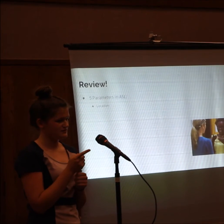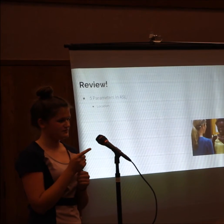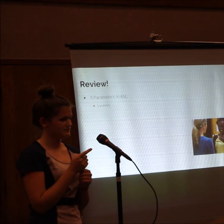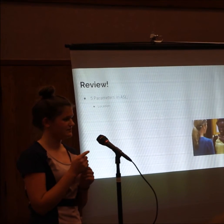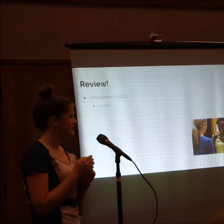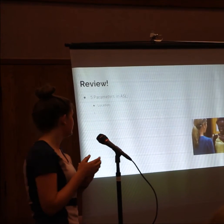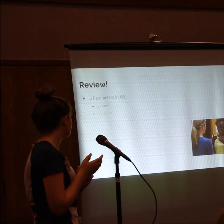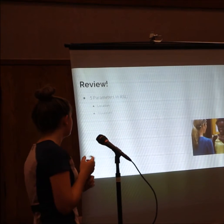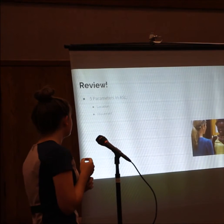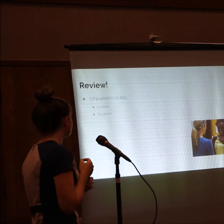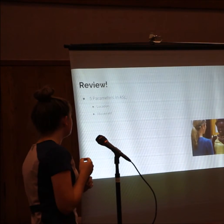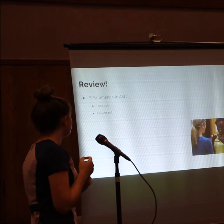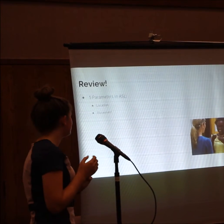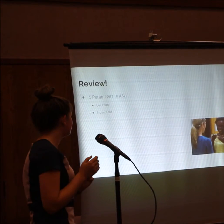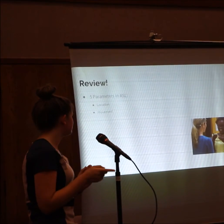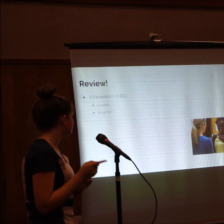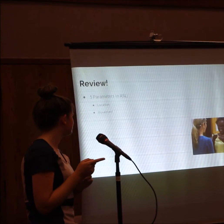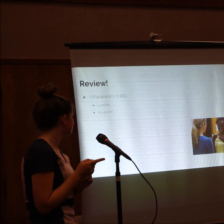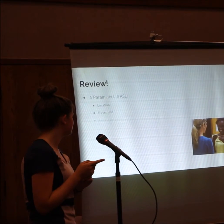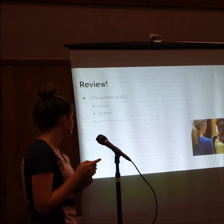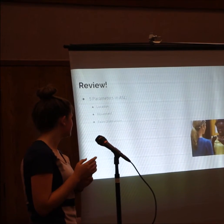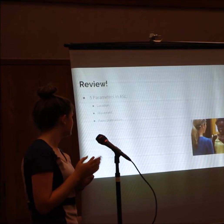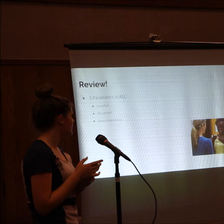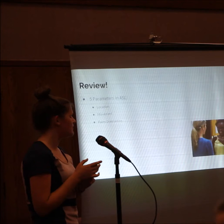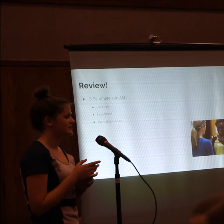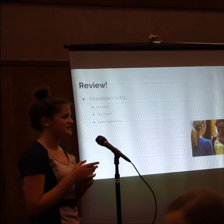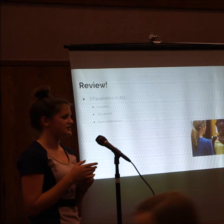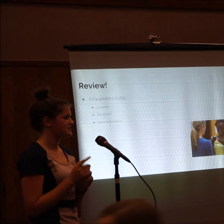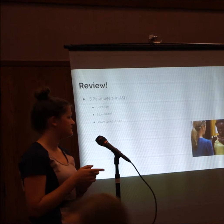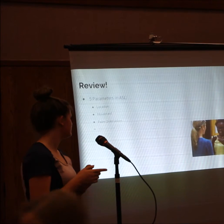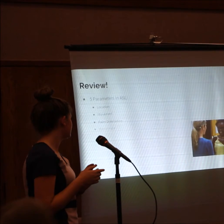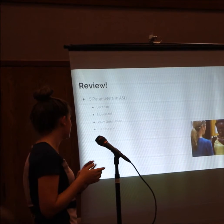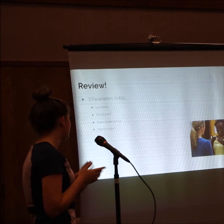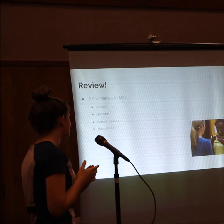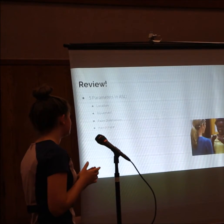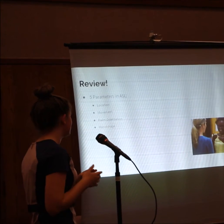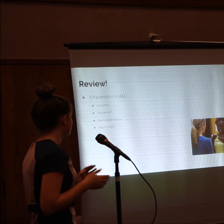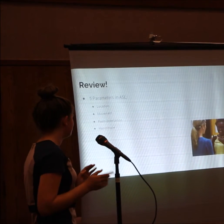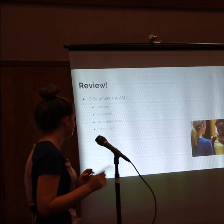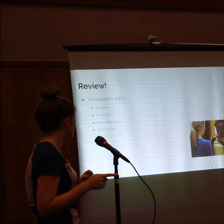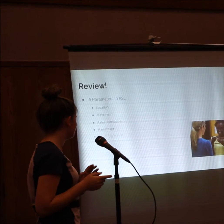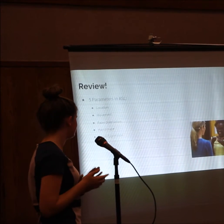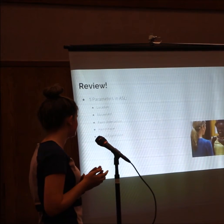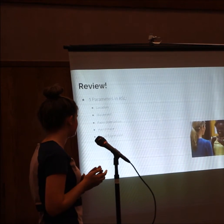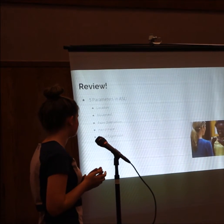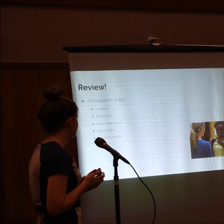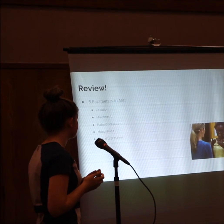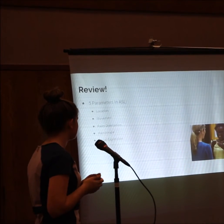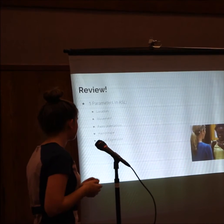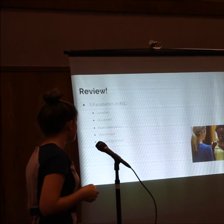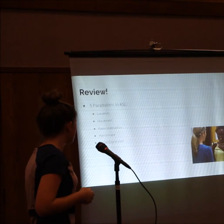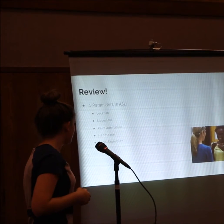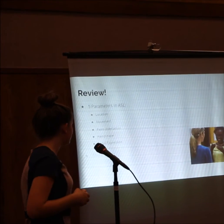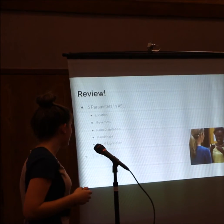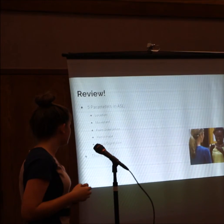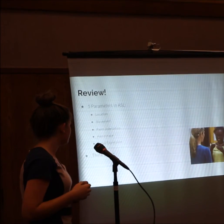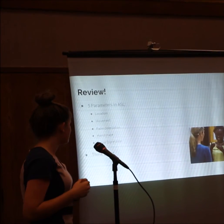location, movement, palm rotation, handshake, and facial expression. Now,